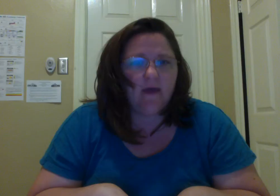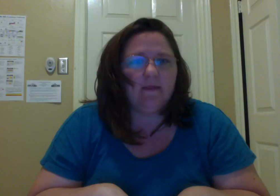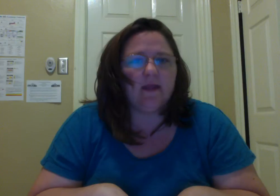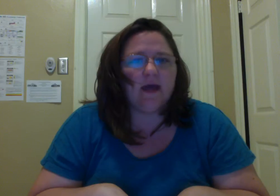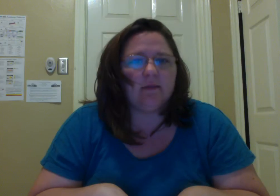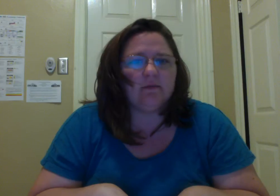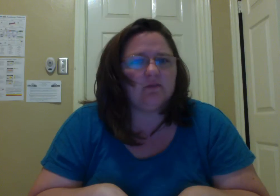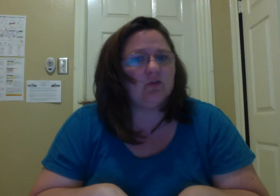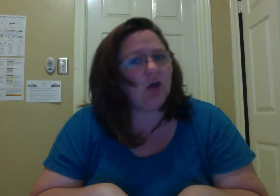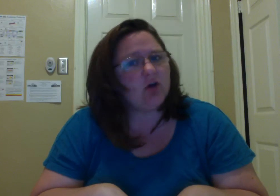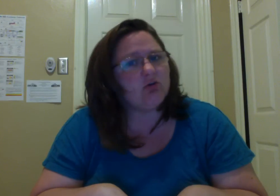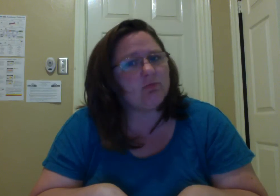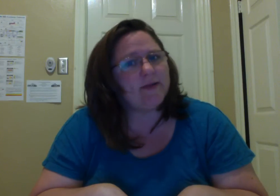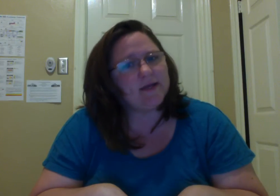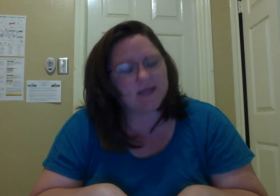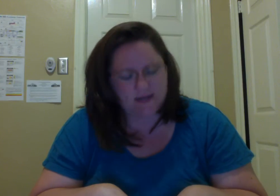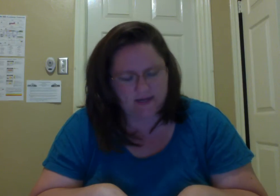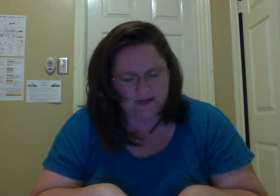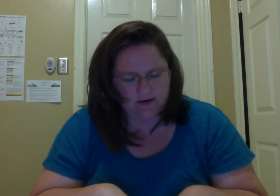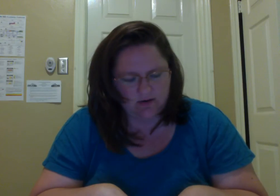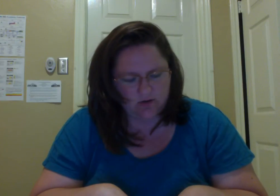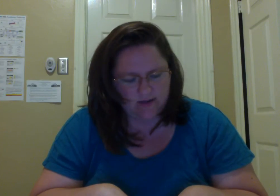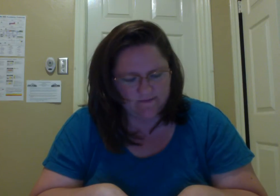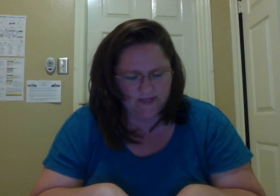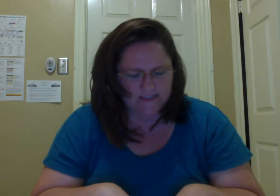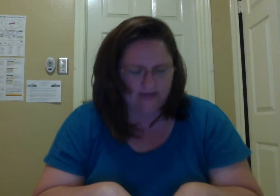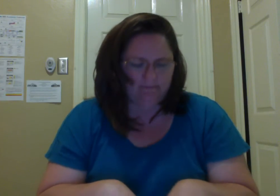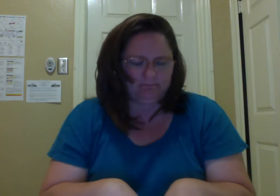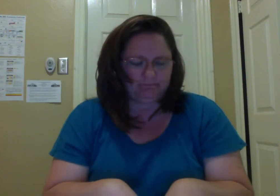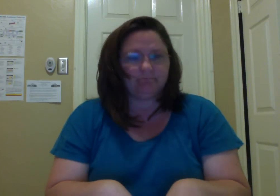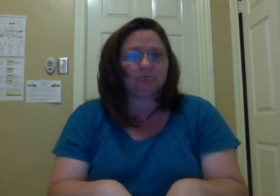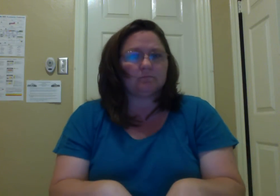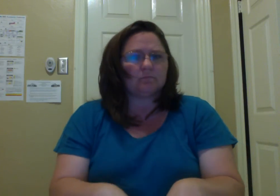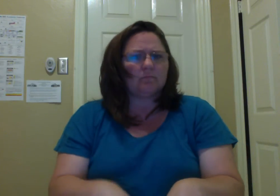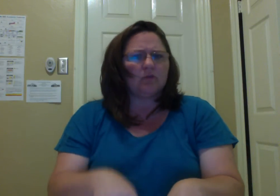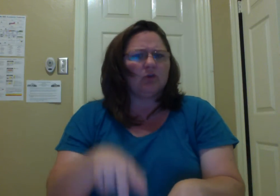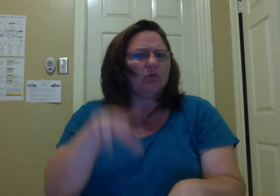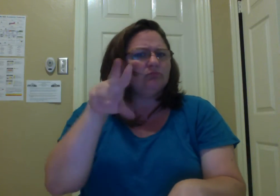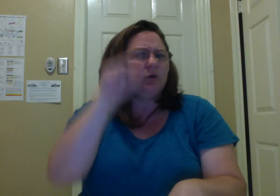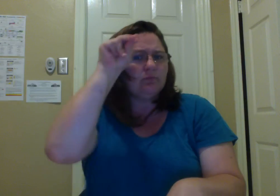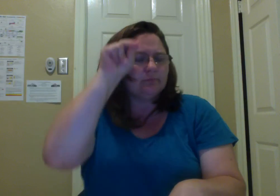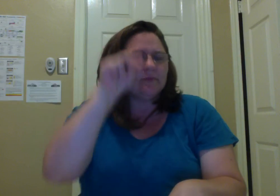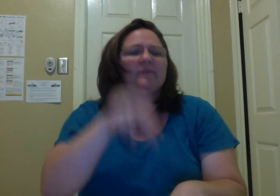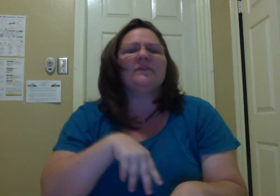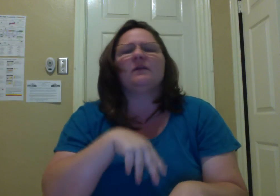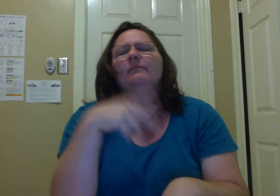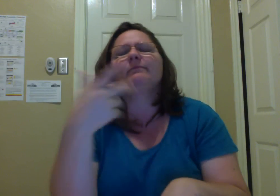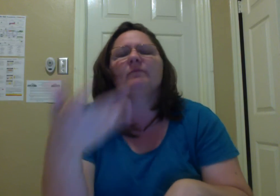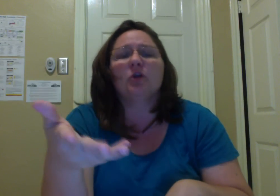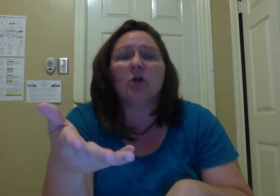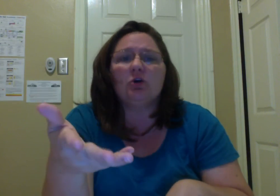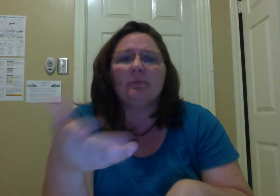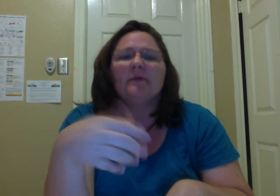And then Adam says, no, Band-Aid. Or no, I have a Band-Aid. You go, nope. If it's for nope, you